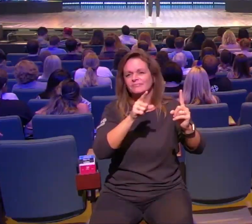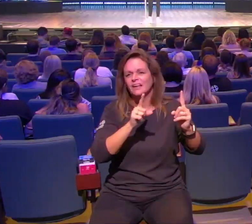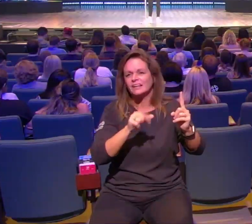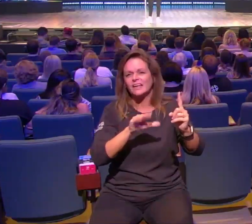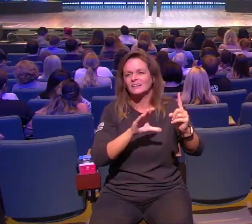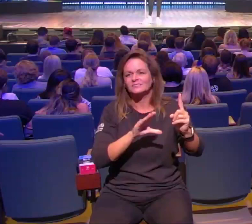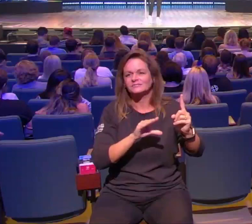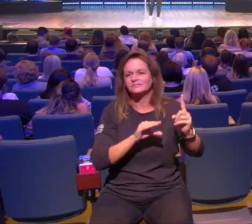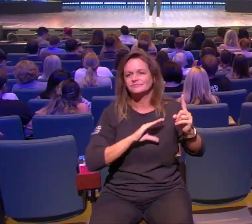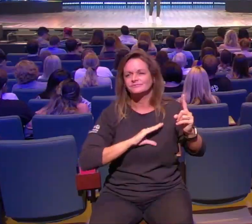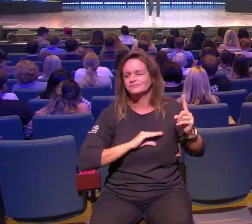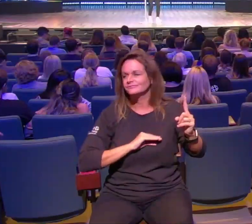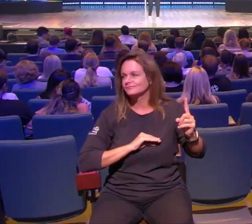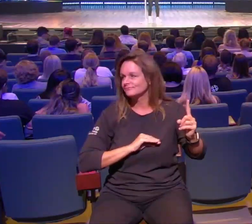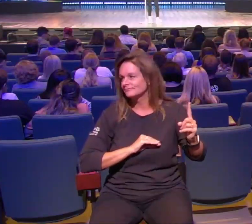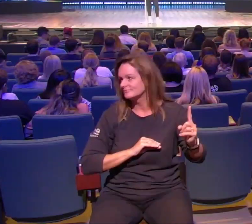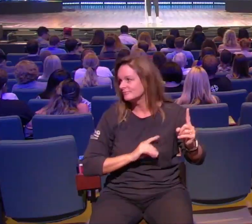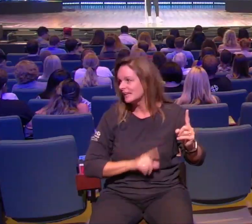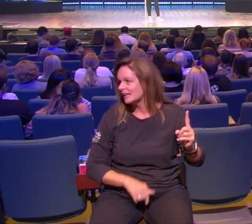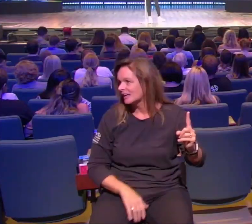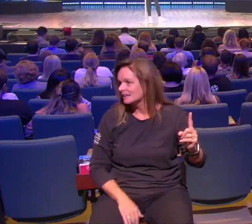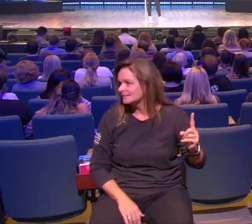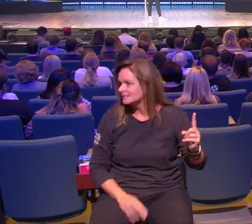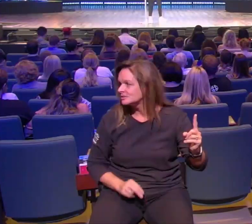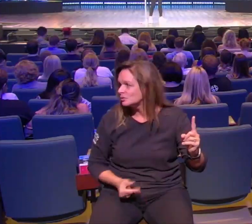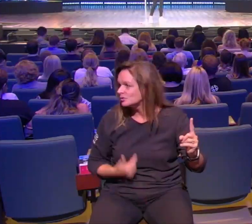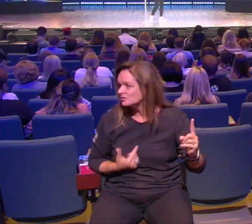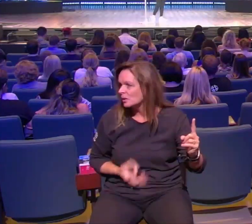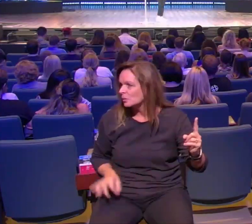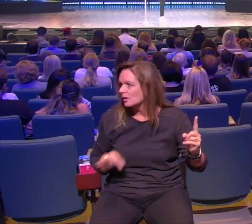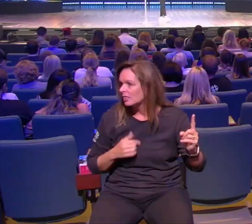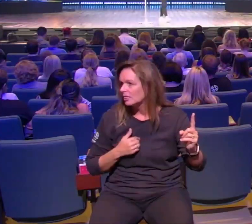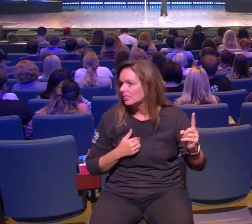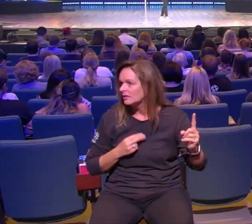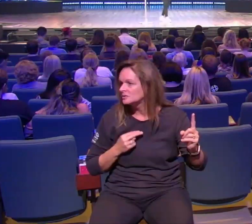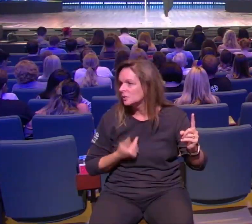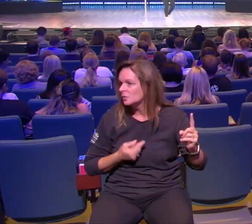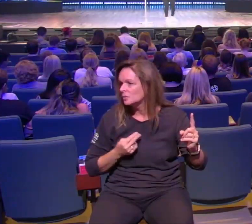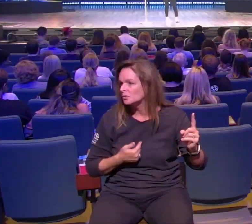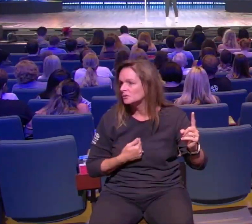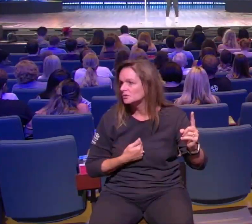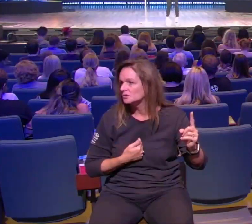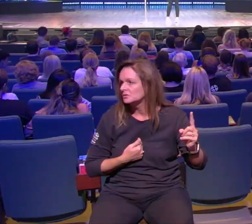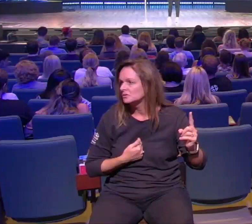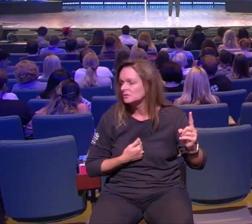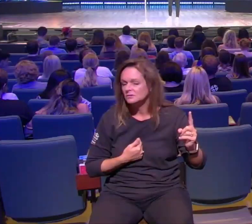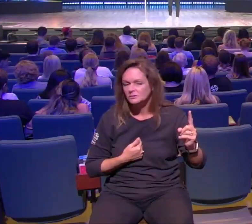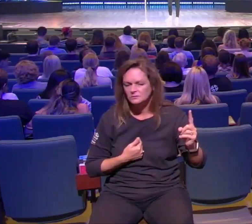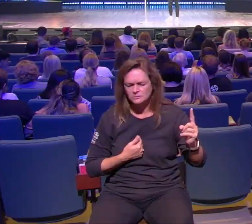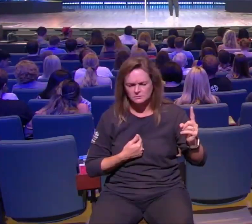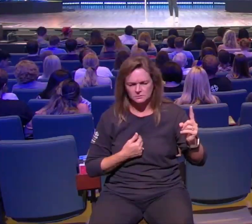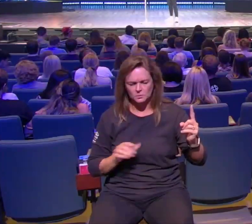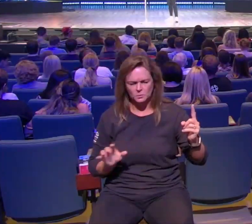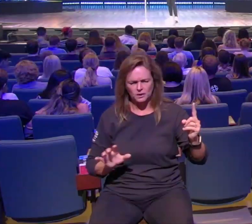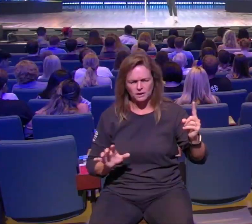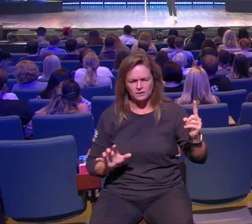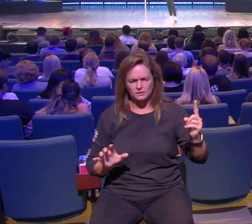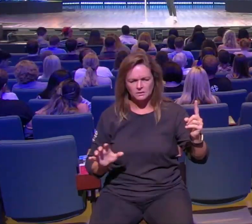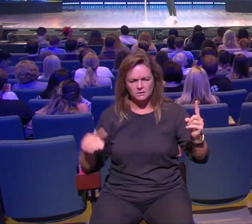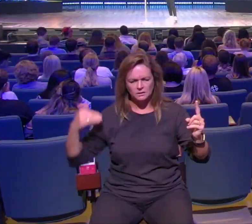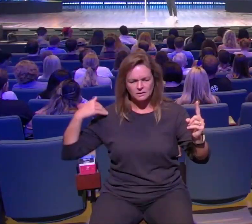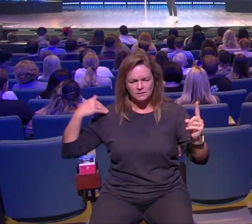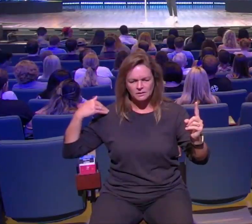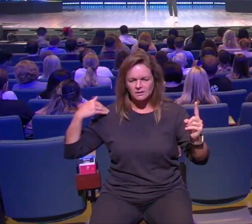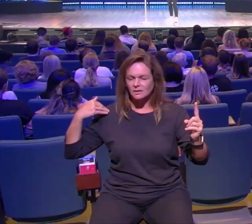or just enough. But God, today, I want you to count me in because I don't want to miss one